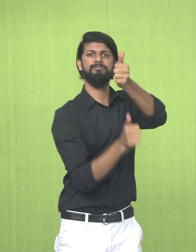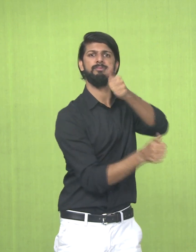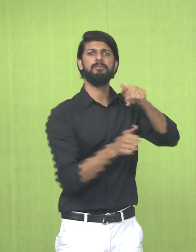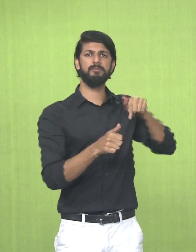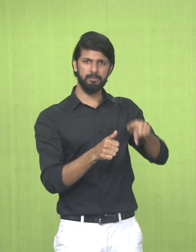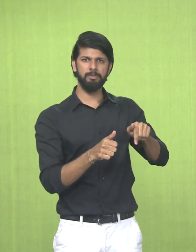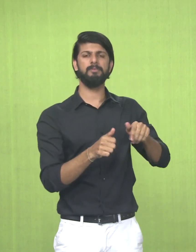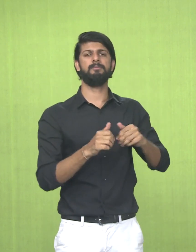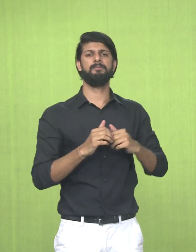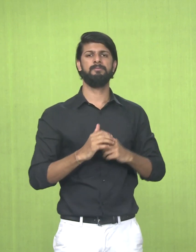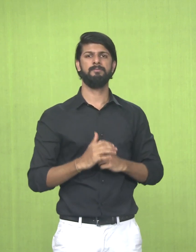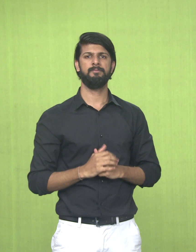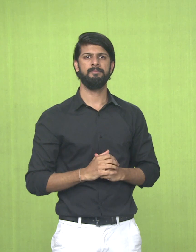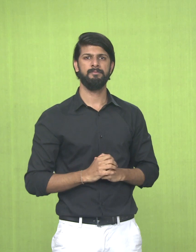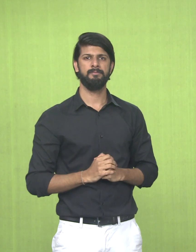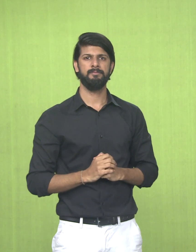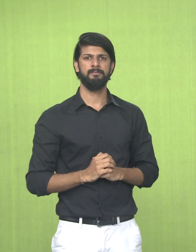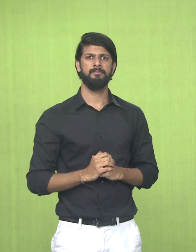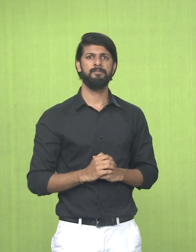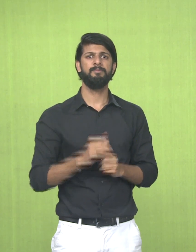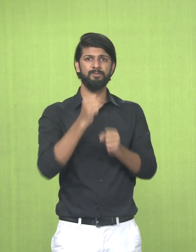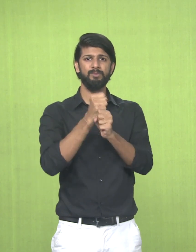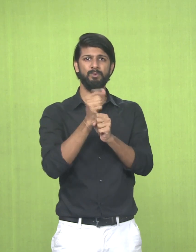was another dynasty called the Vakatakas.